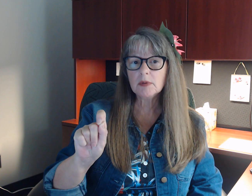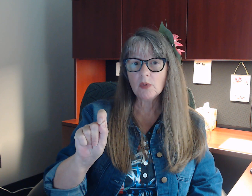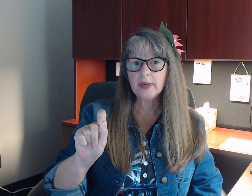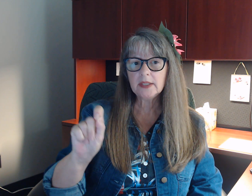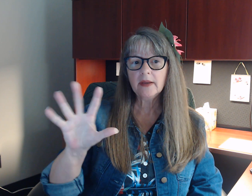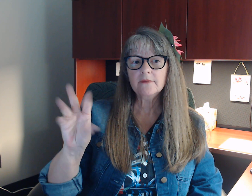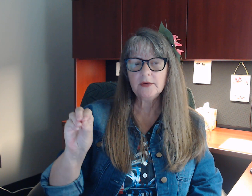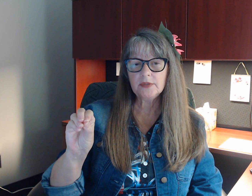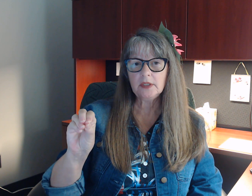point 50.